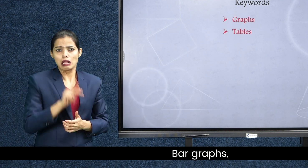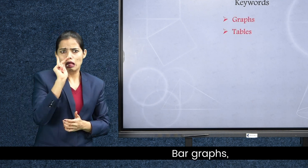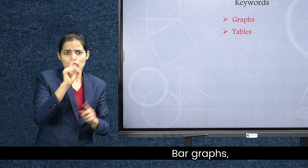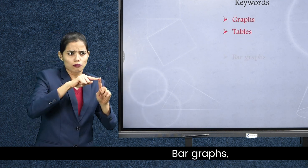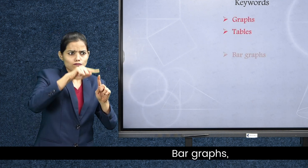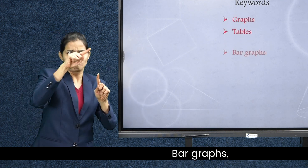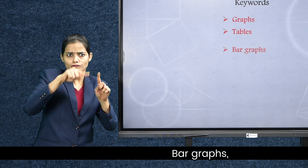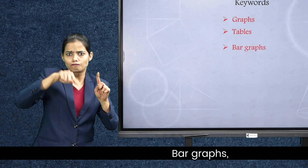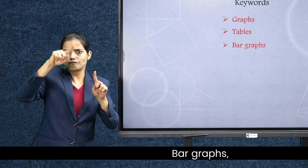bar graphs,